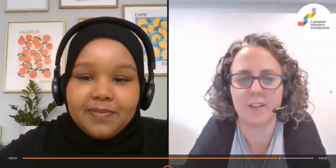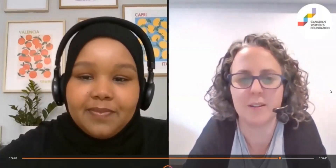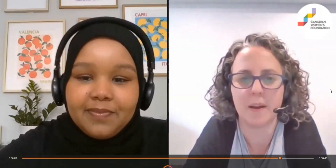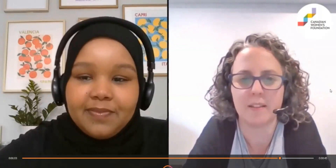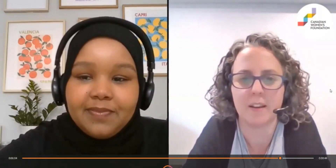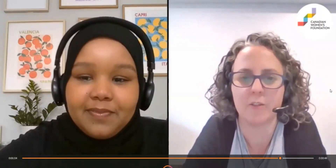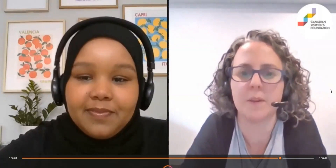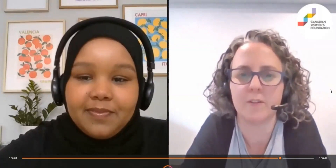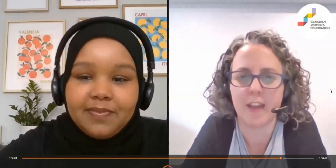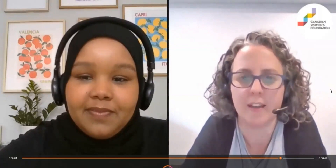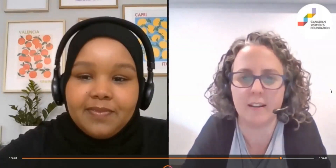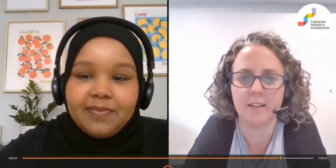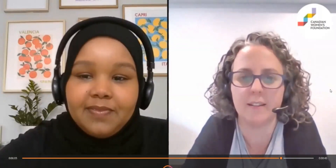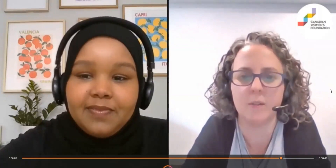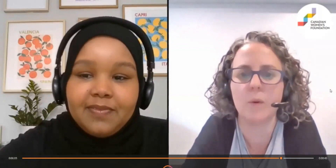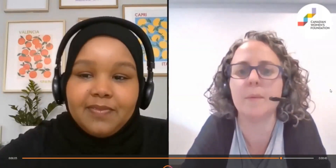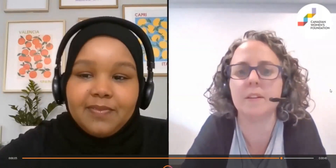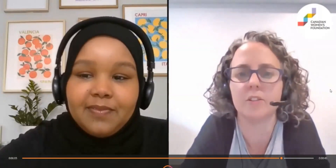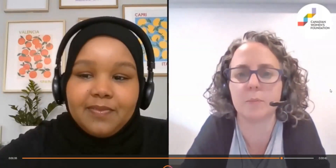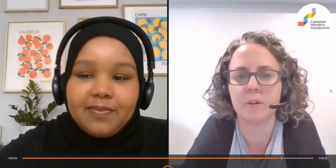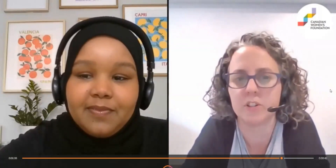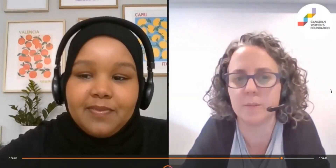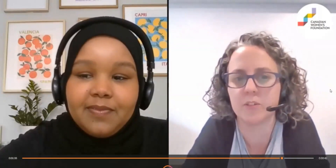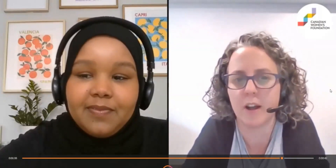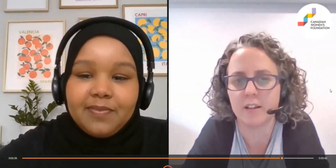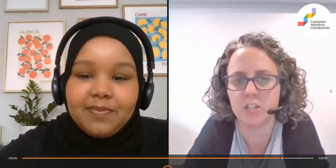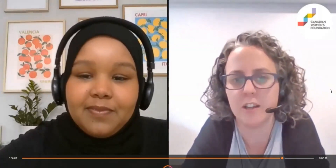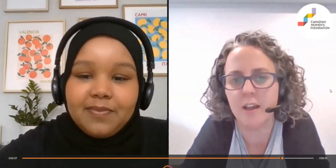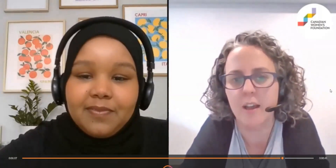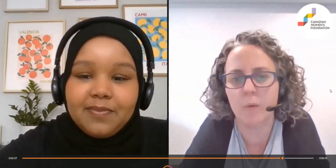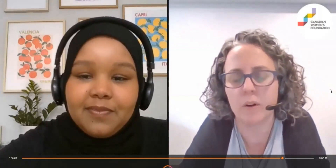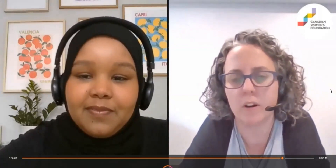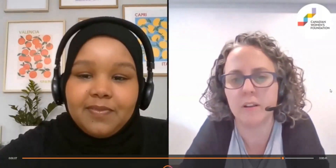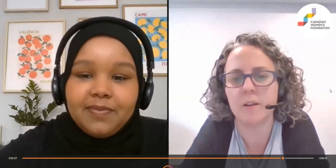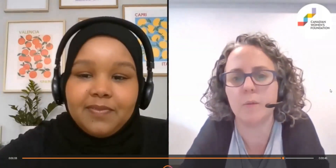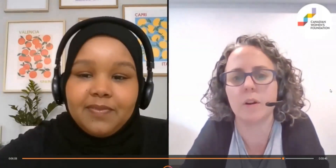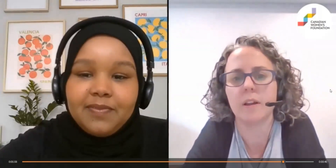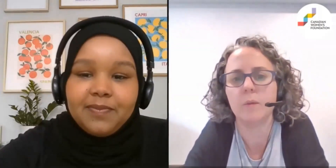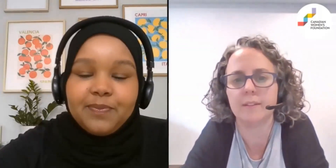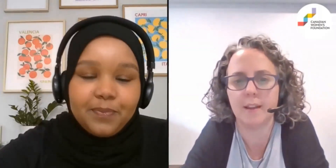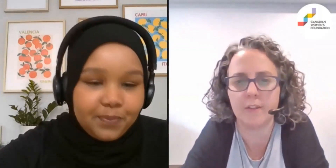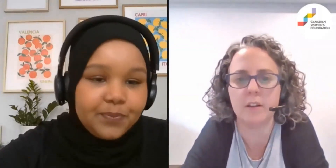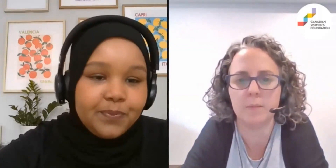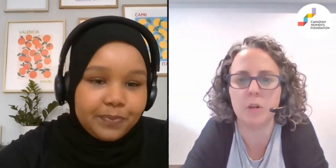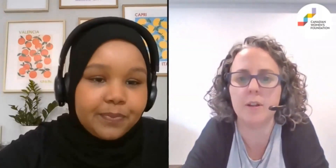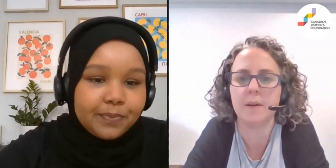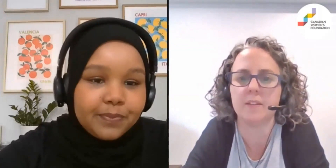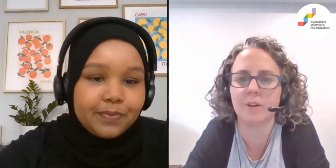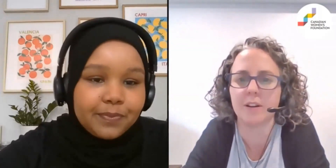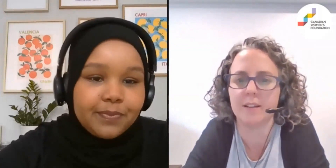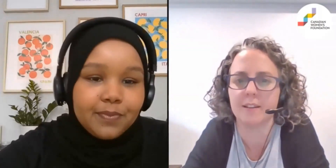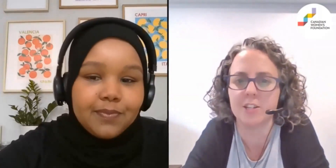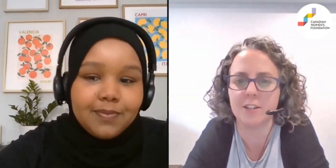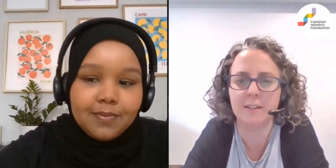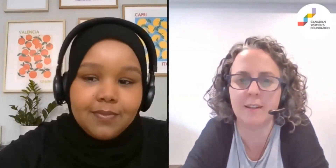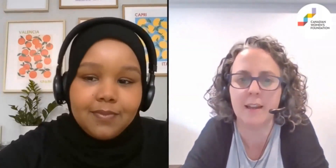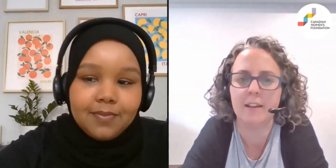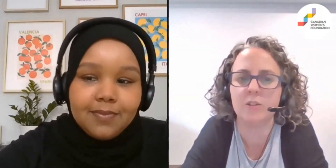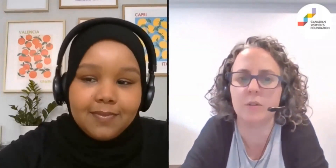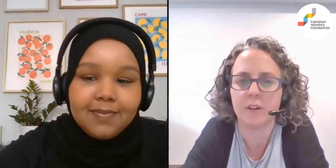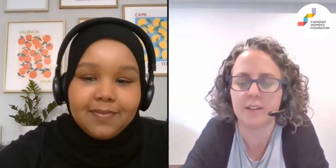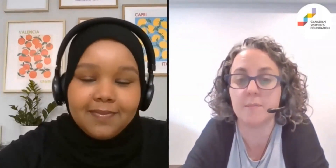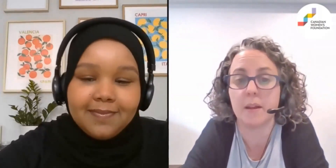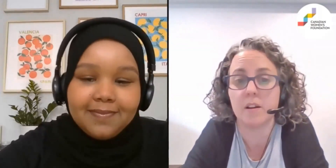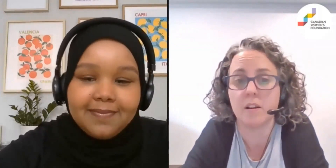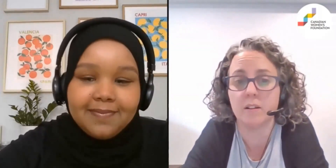which is funded by the Government of Canada's Women's Entrepreneurship Strategy, we're currently working with 7 community-based organizations